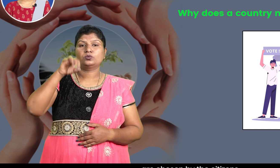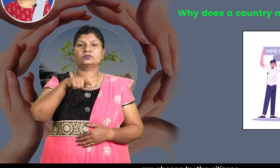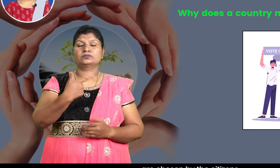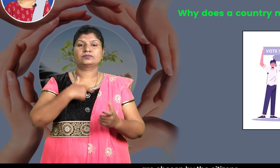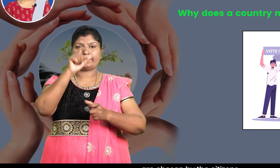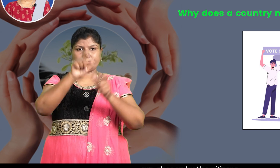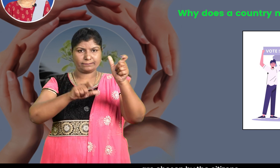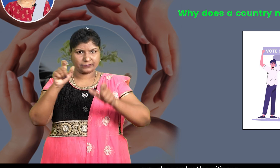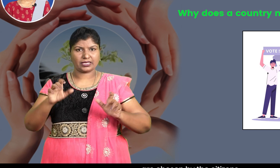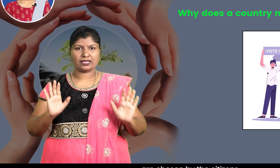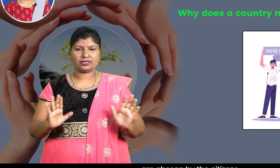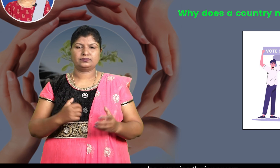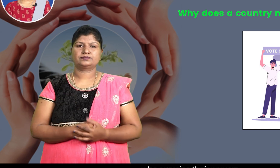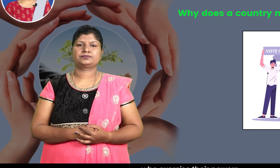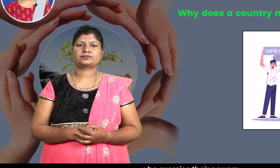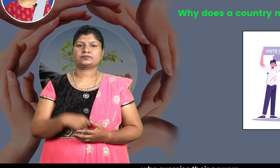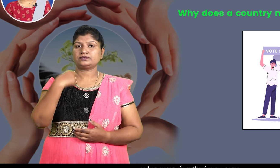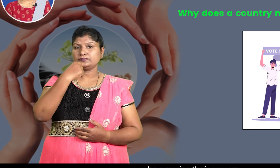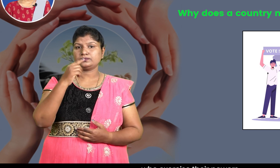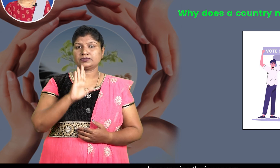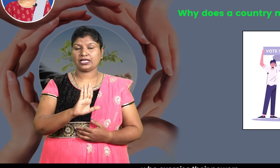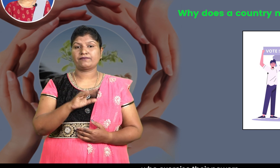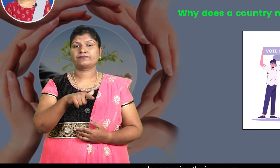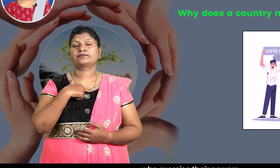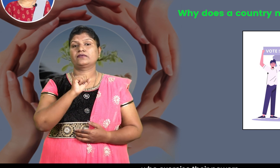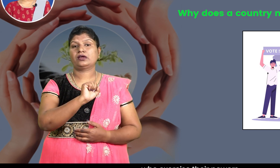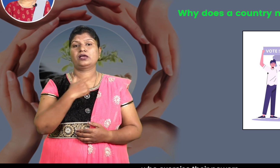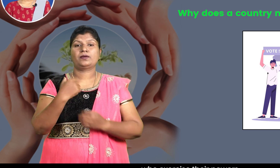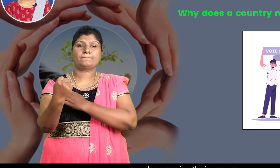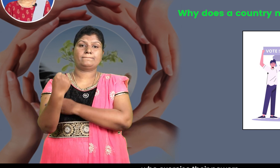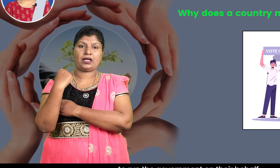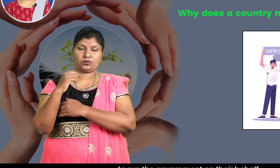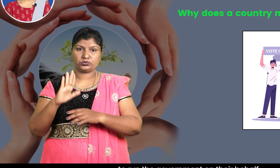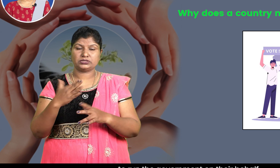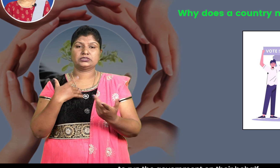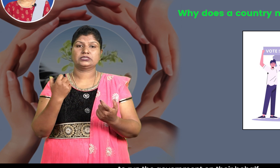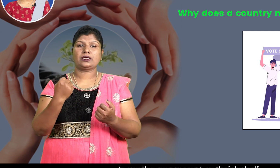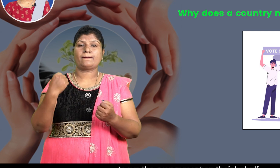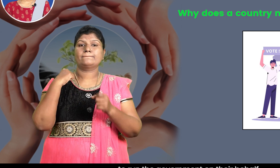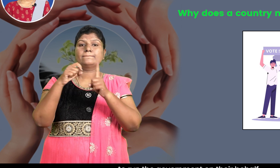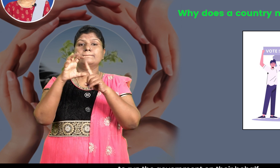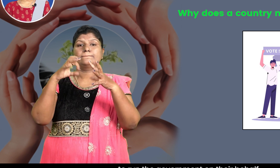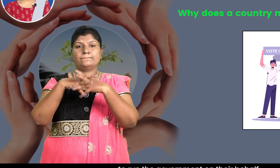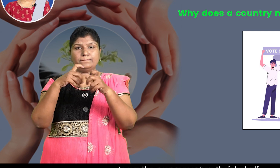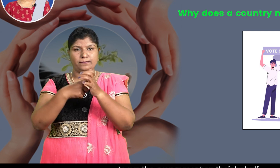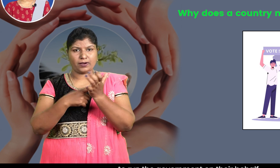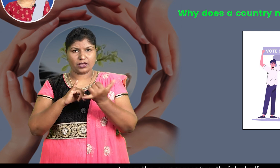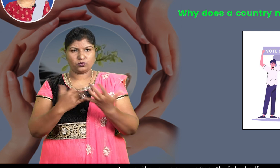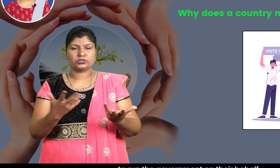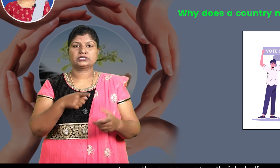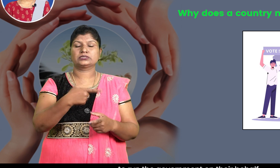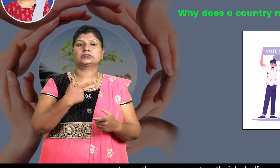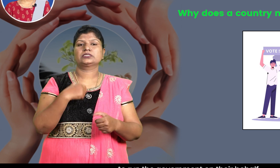citizens who exercise their powers to run the government on their